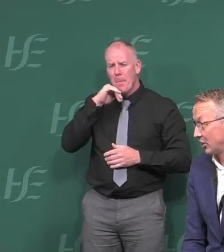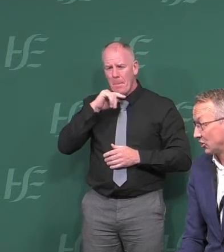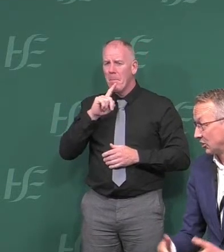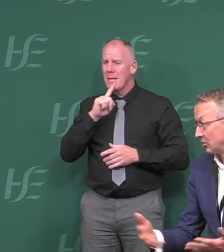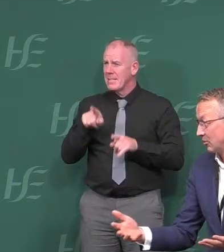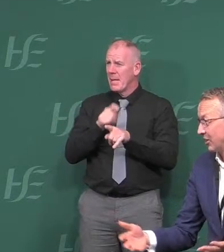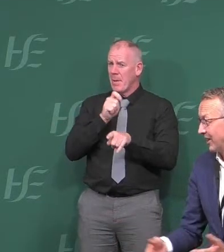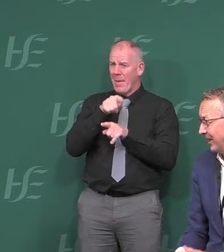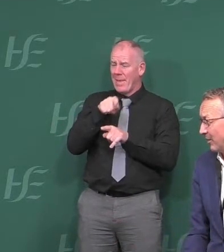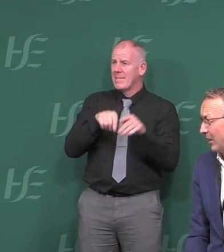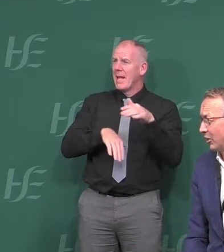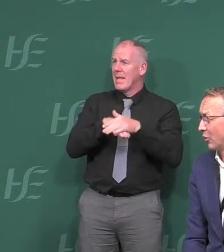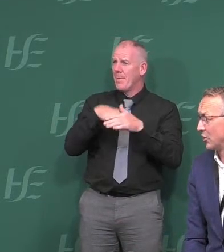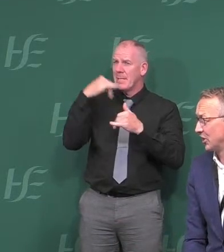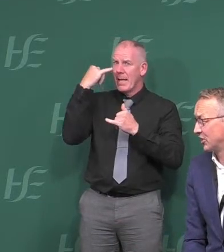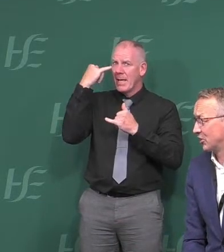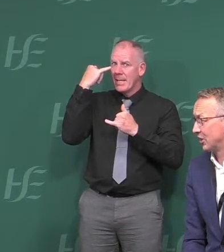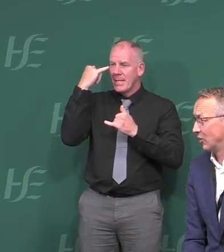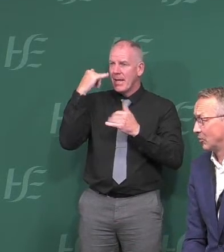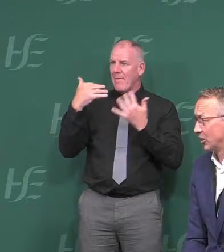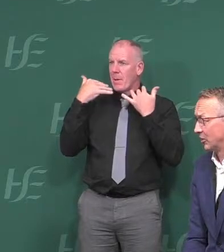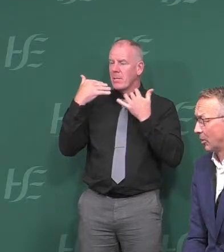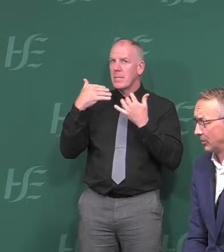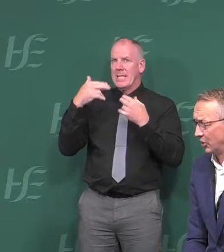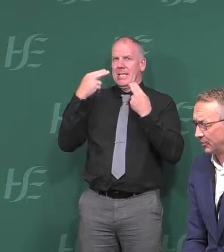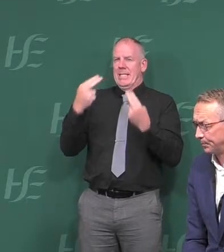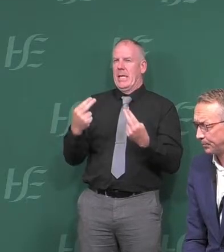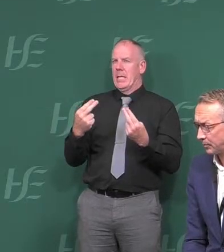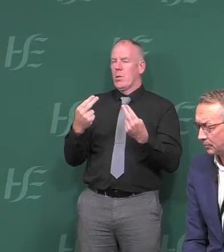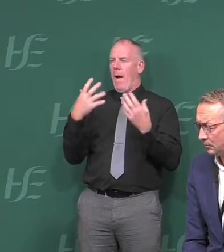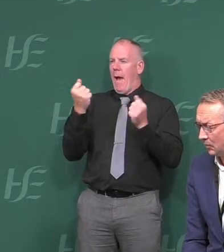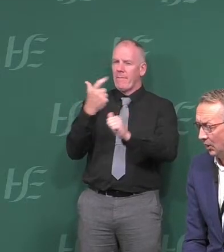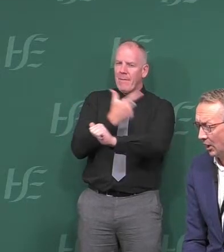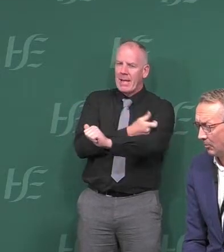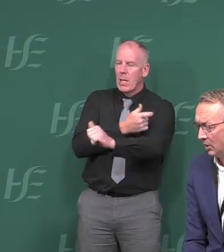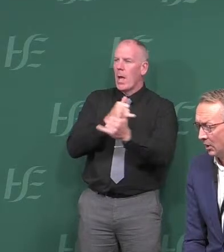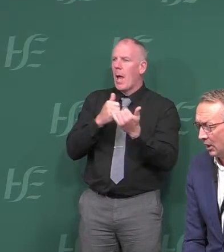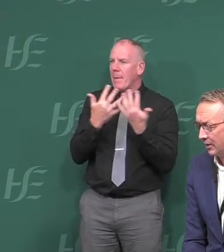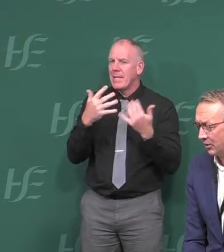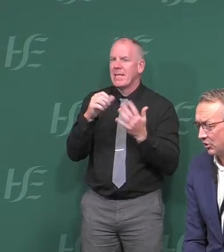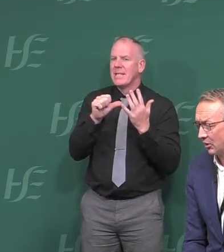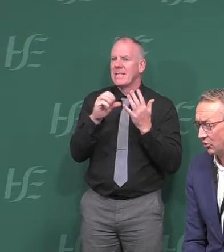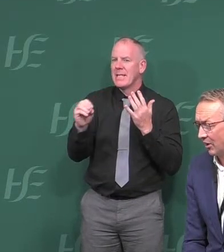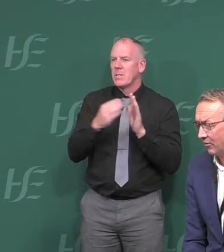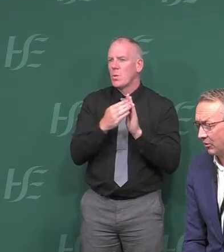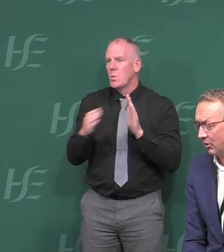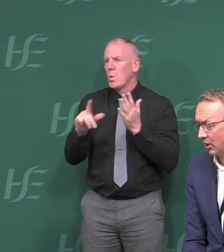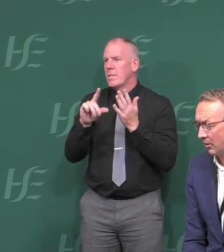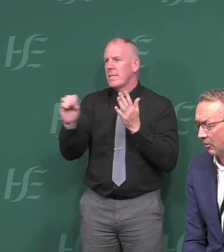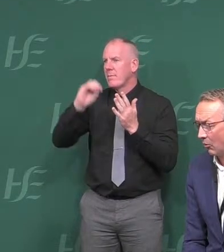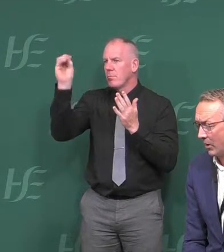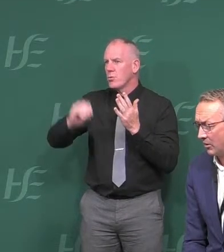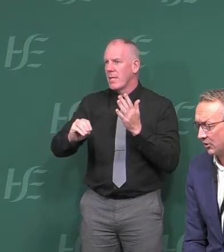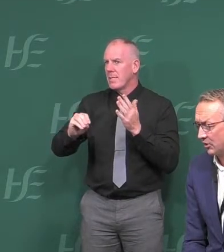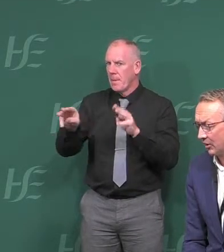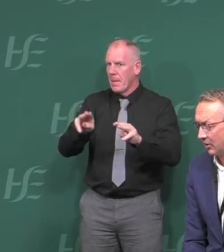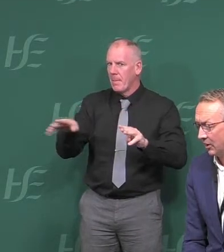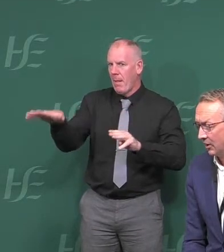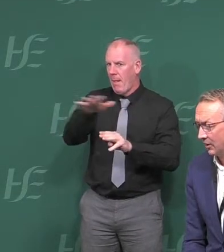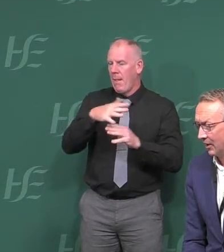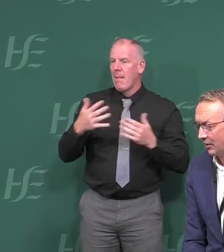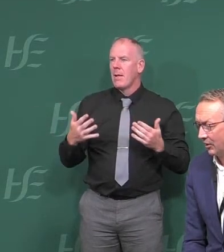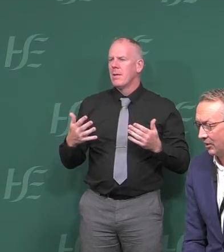information projections, there was an idea that we had to cover 60 or 70% of the population. I think there's a general